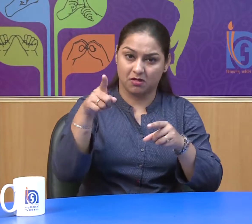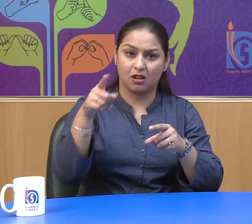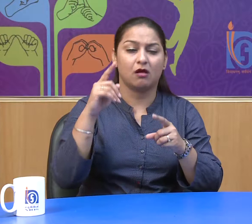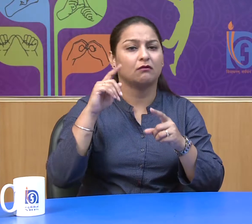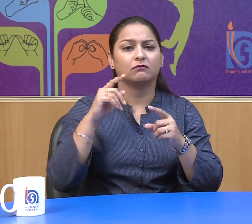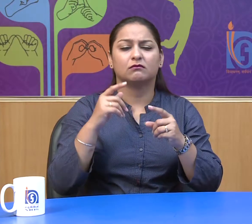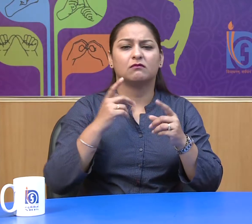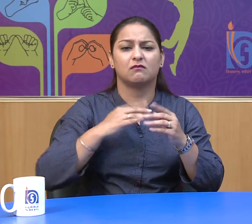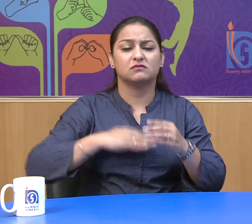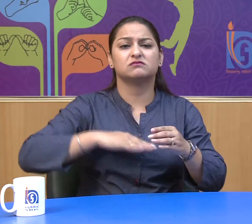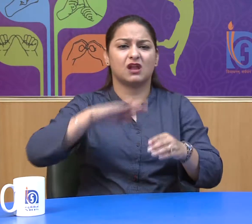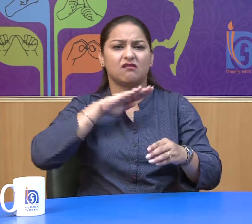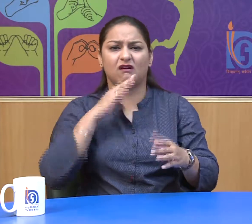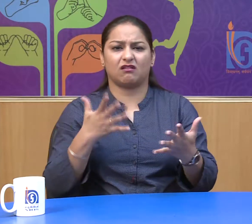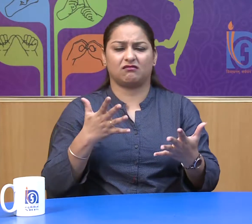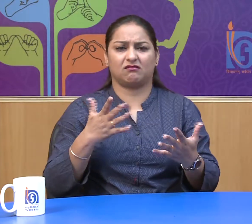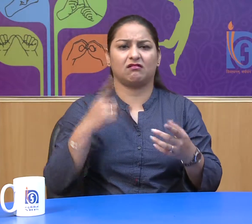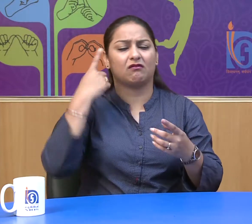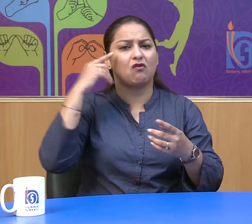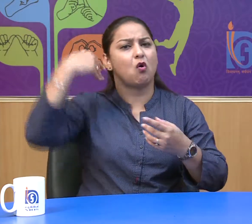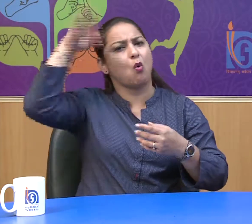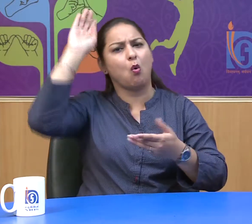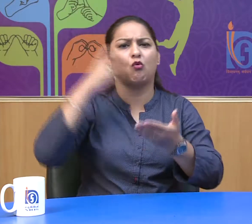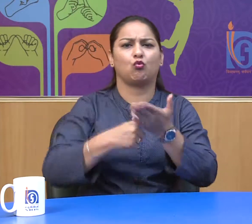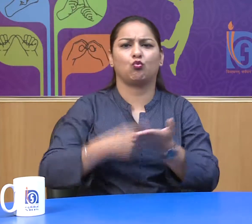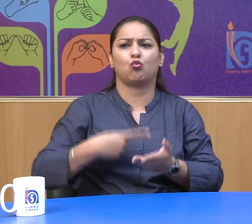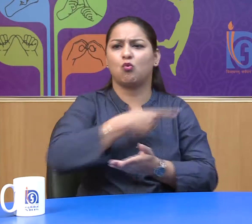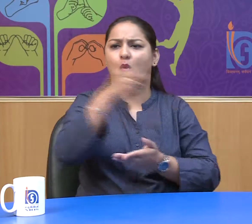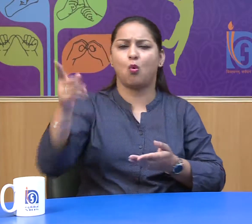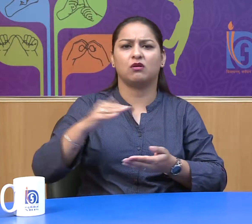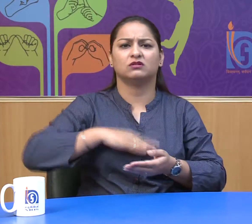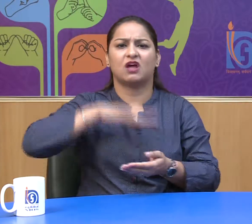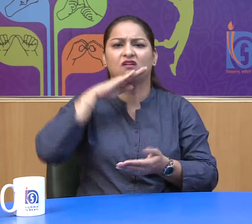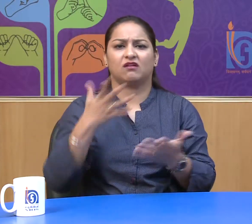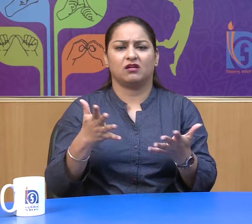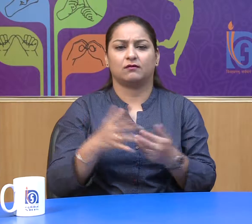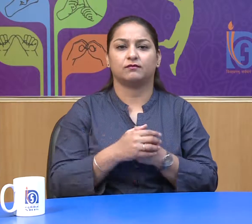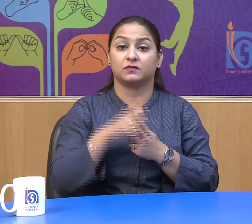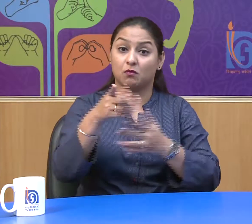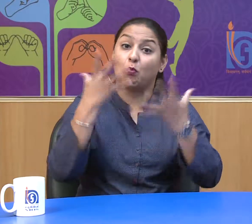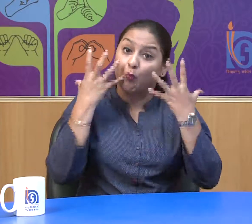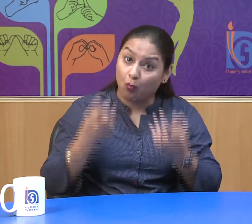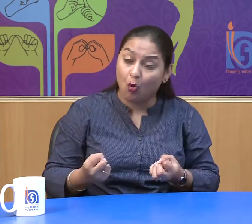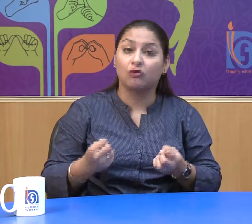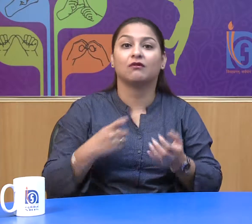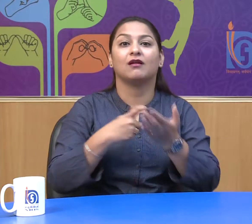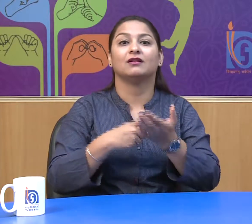longer satisfied with the old religion. They wanted a religion which could